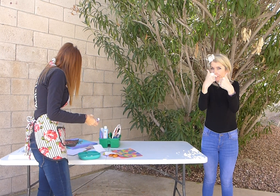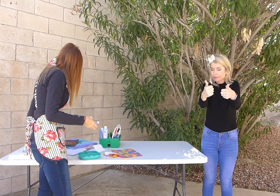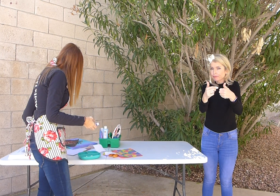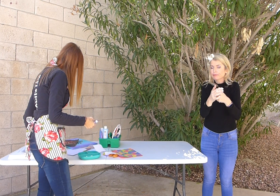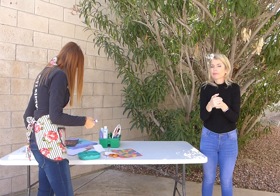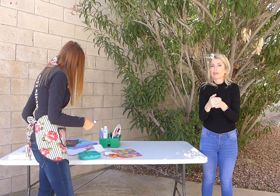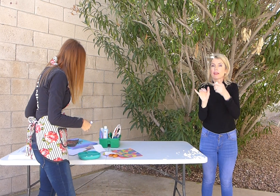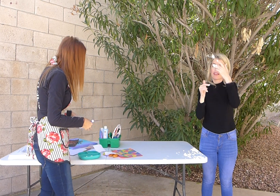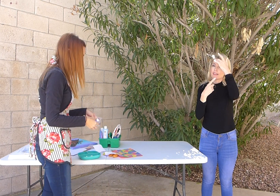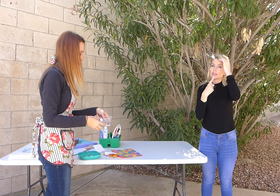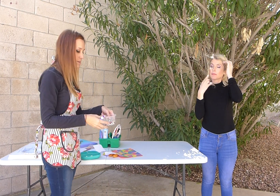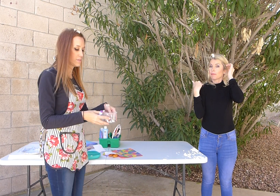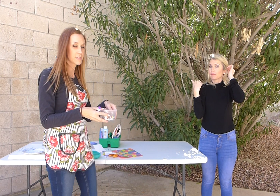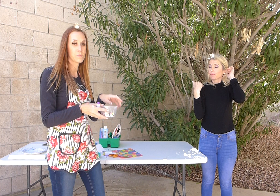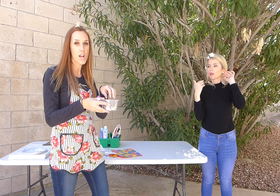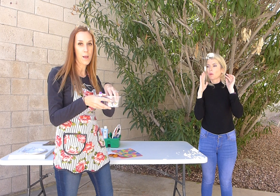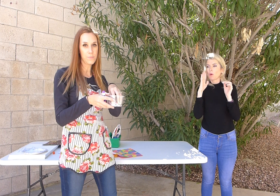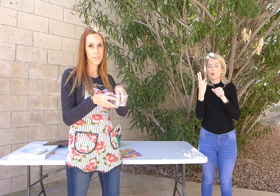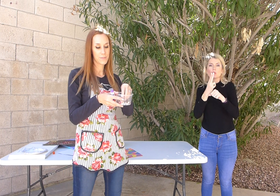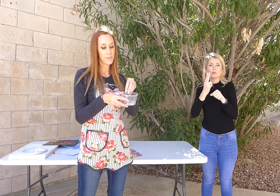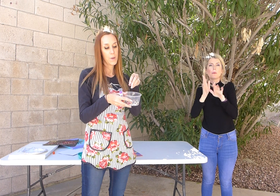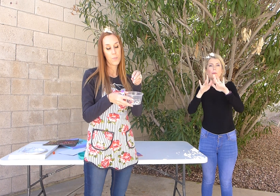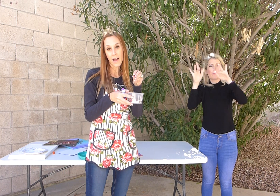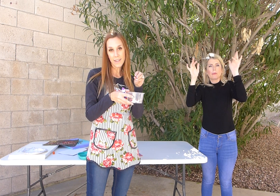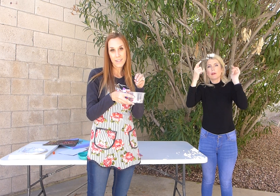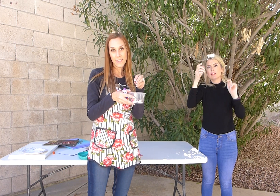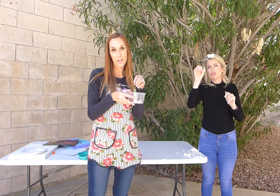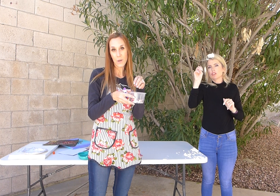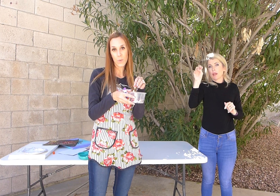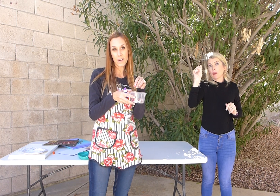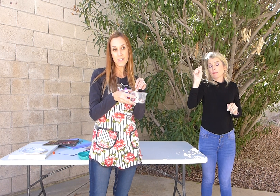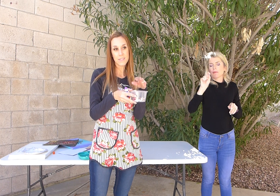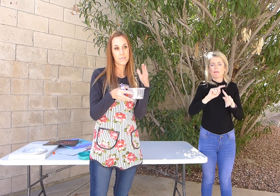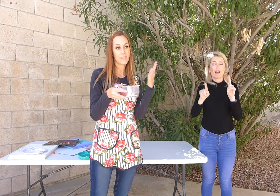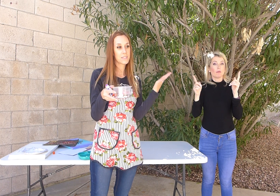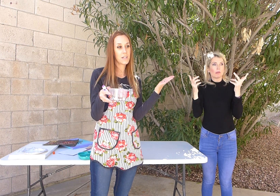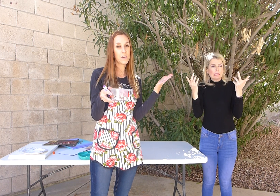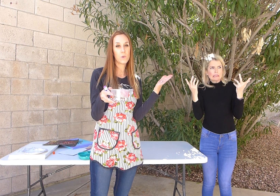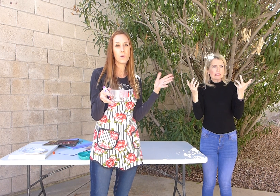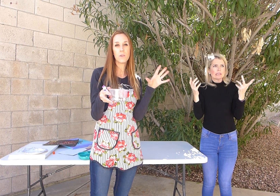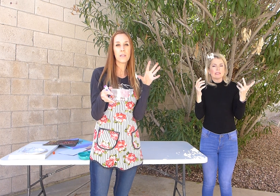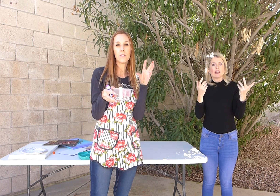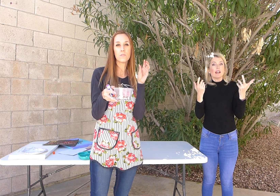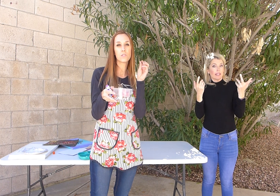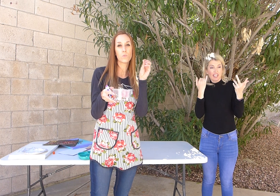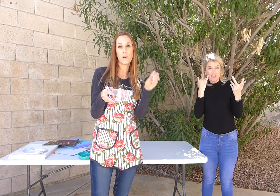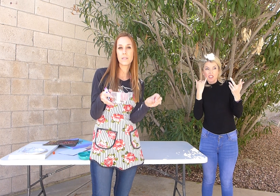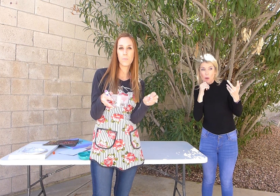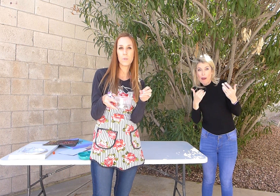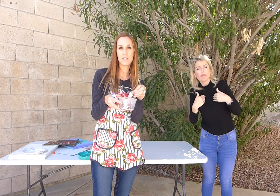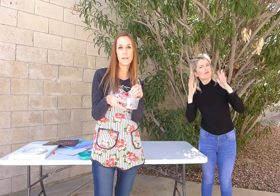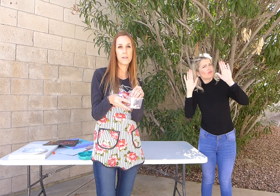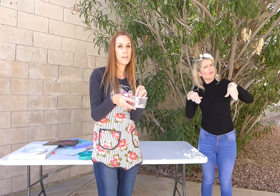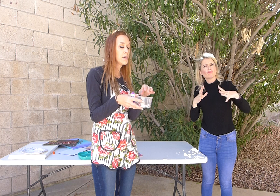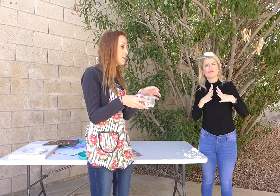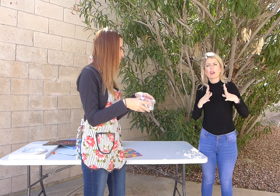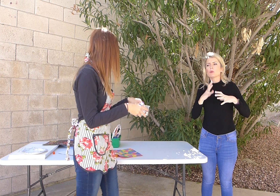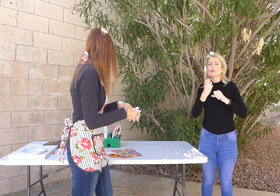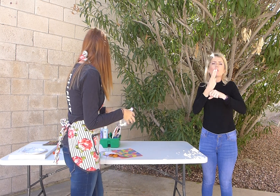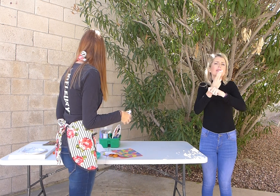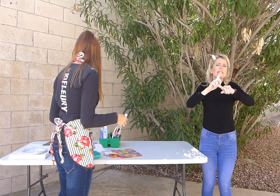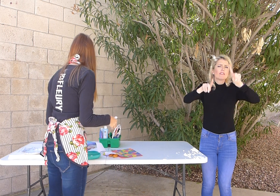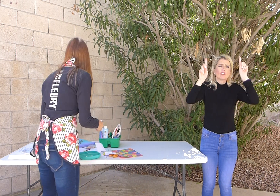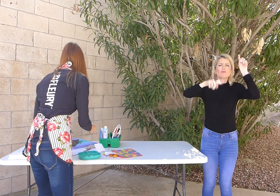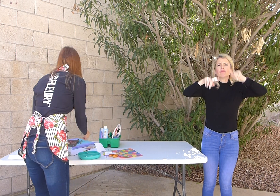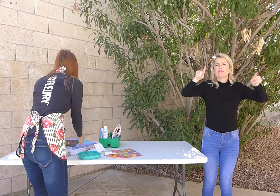we, like I said, used some gems. But no worries. It's going to look cool. You can use just one type of material. You